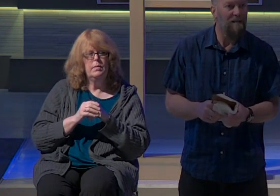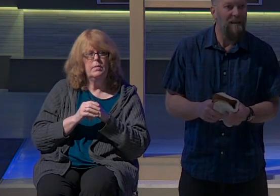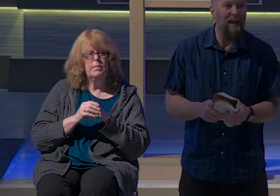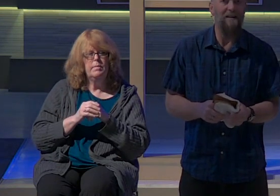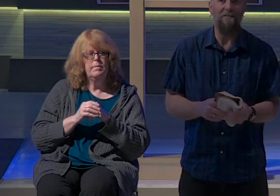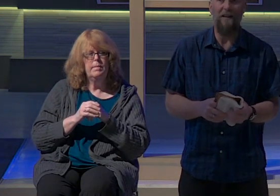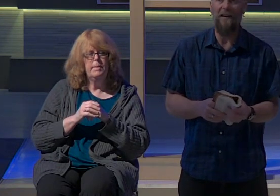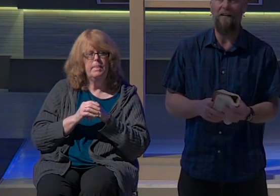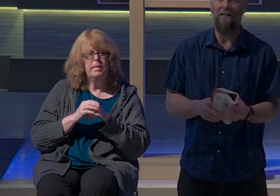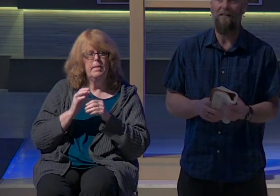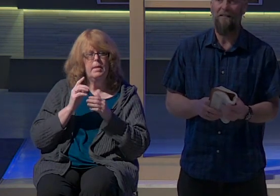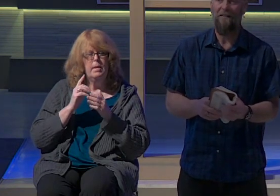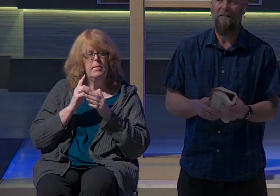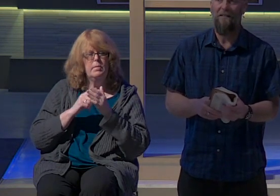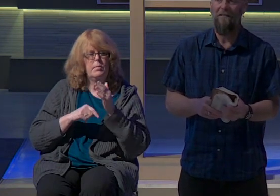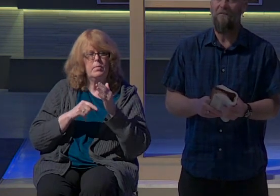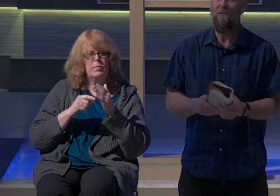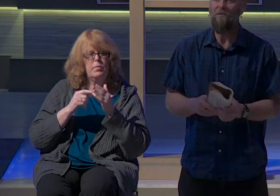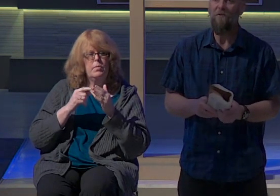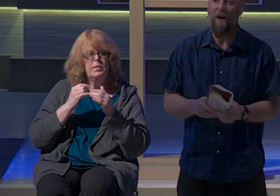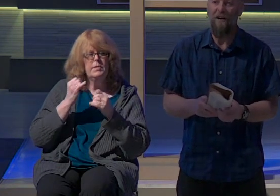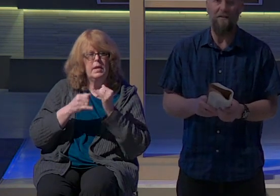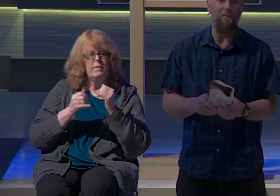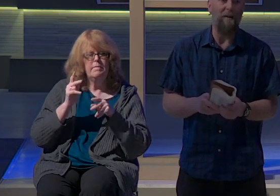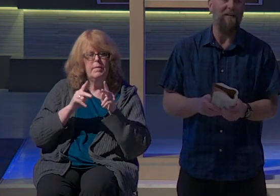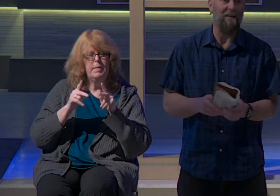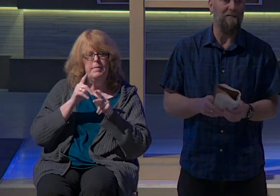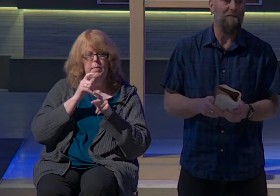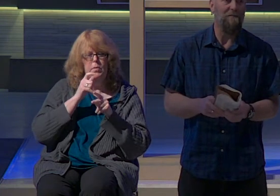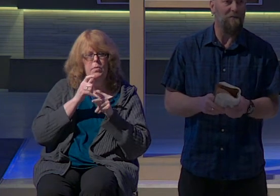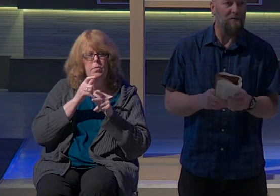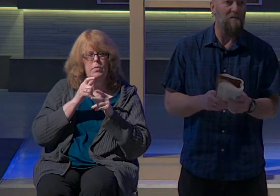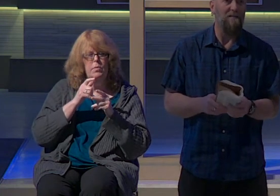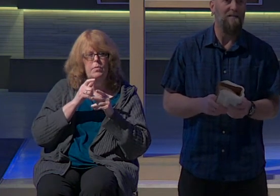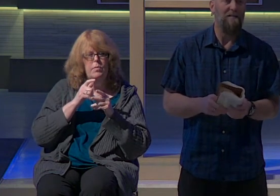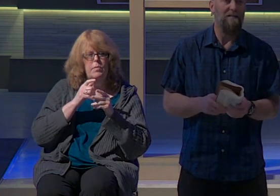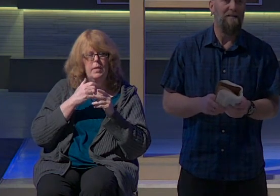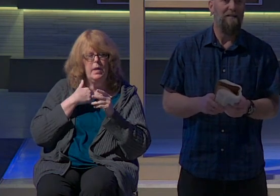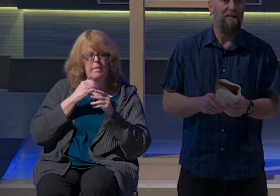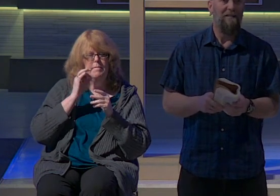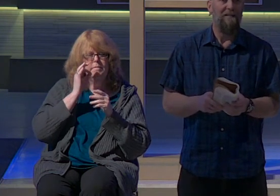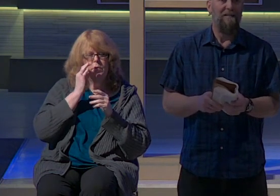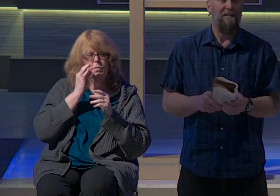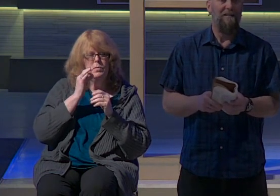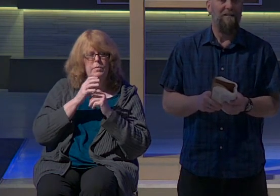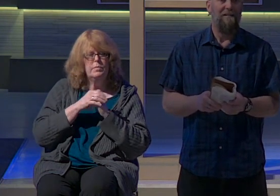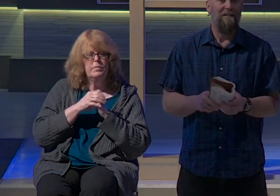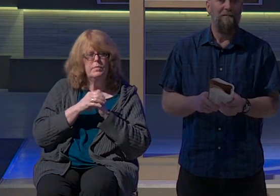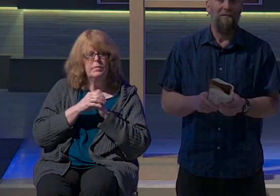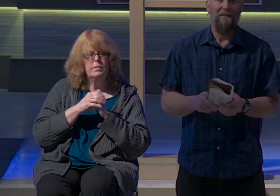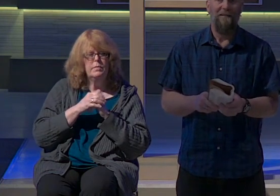And what is the end of that for those who are bearing fruit?